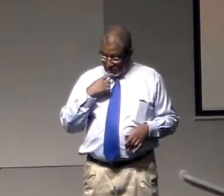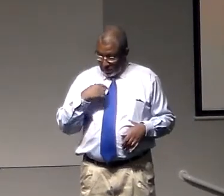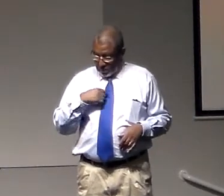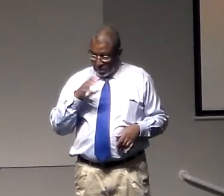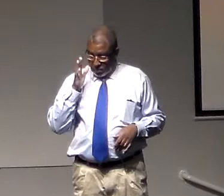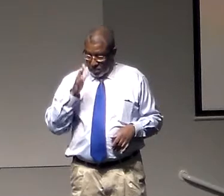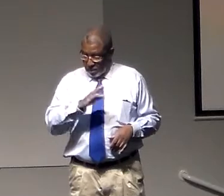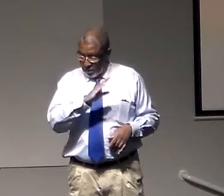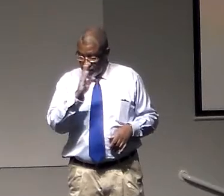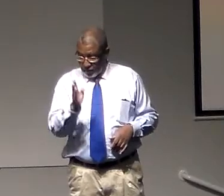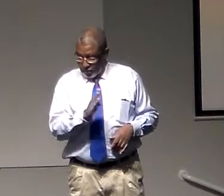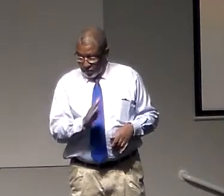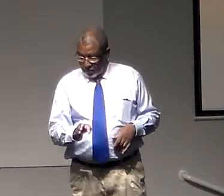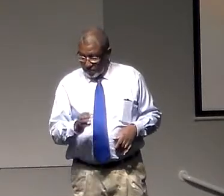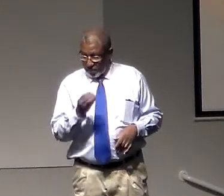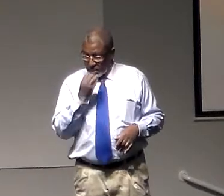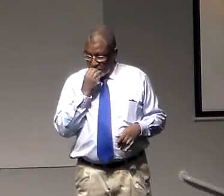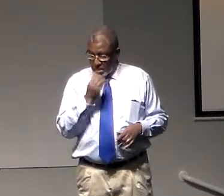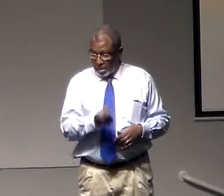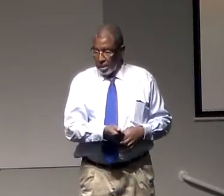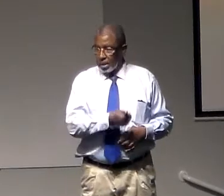And verse 16 says, I will never